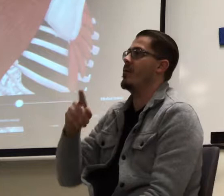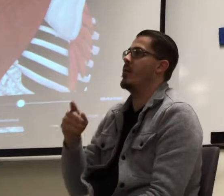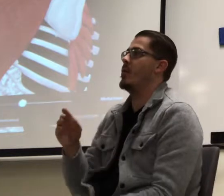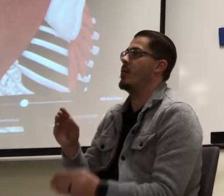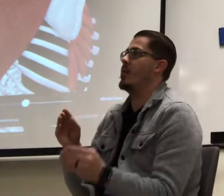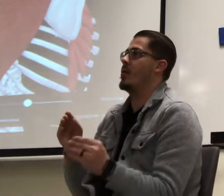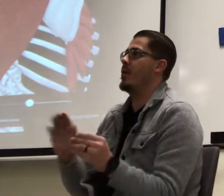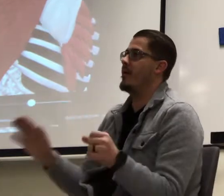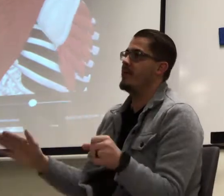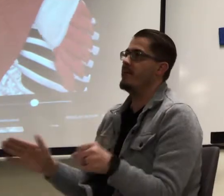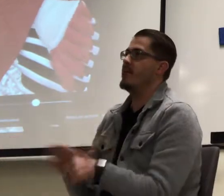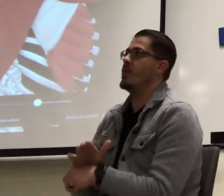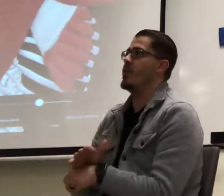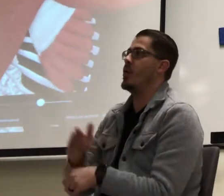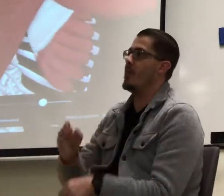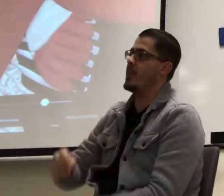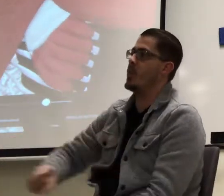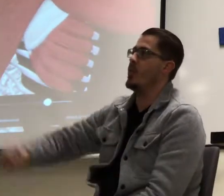a full